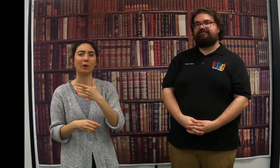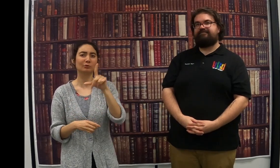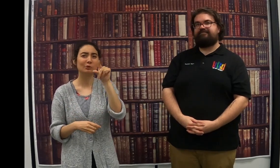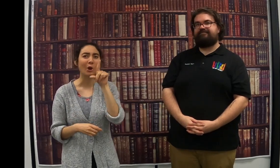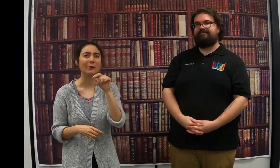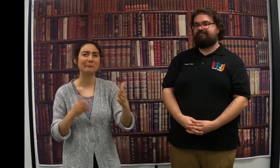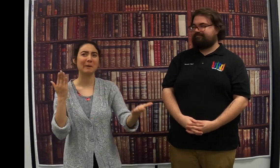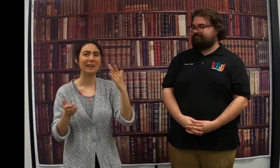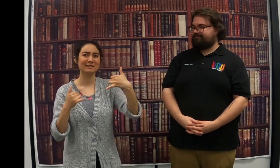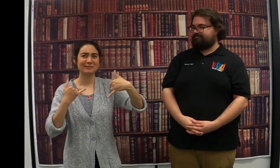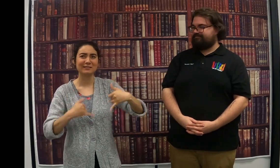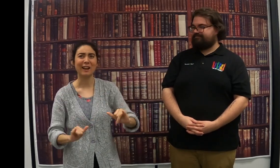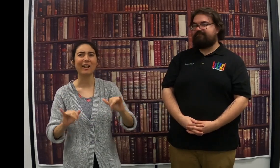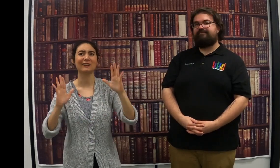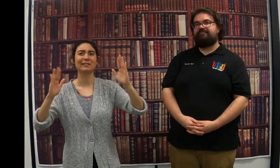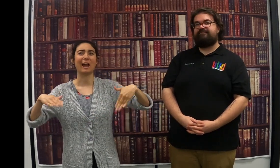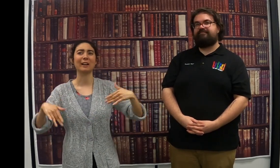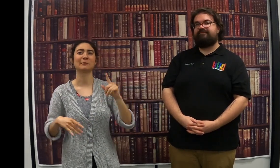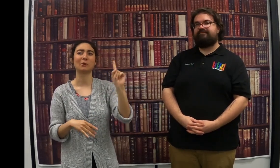yet only be a cordial visitor.